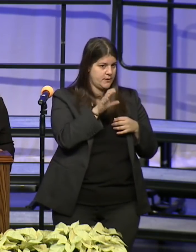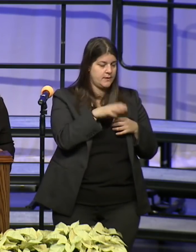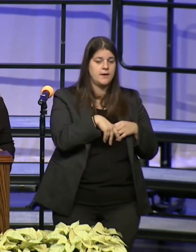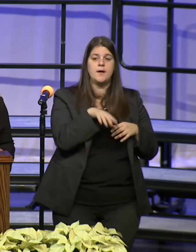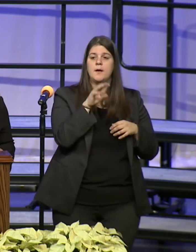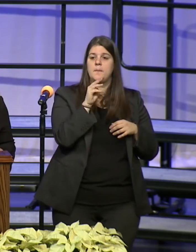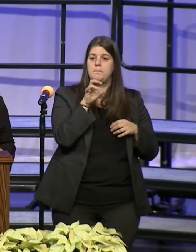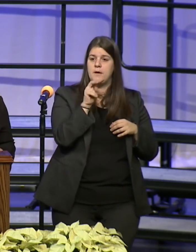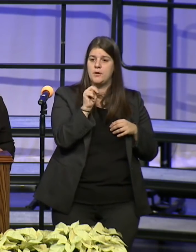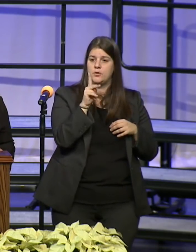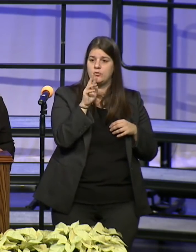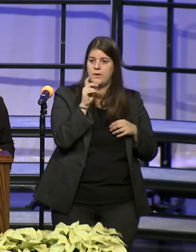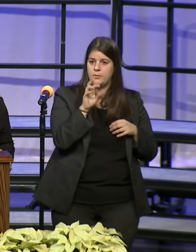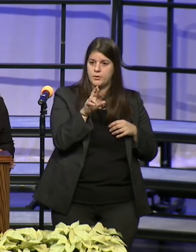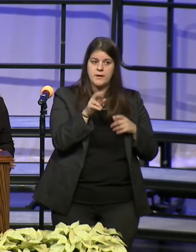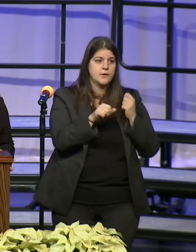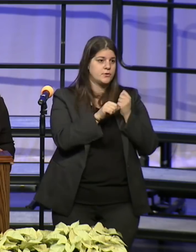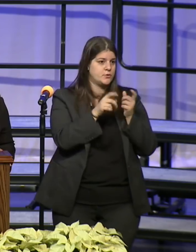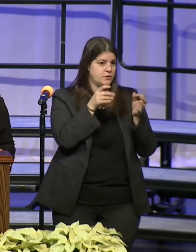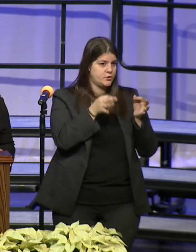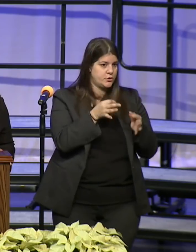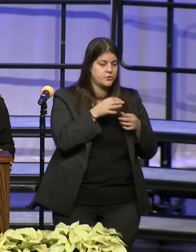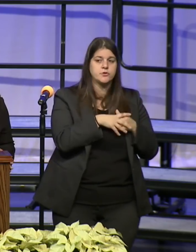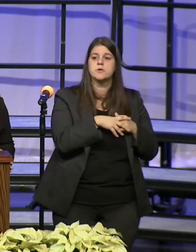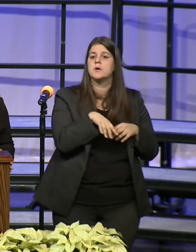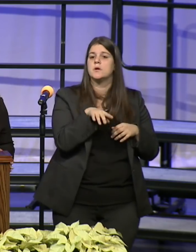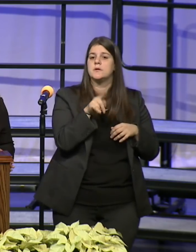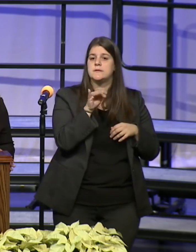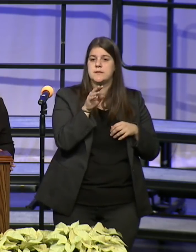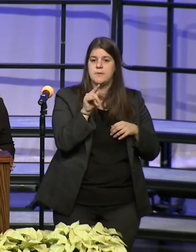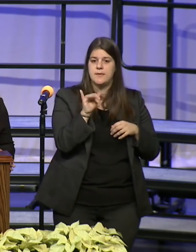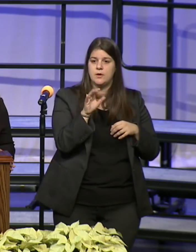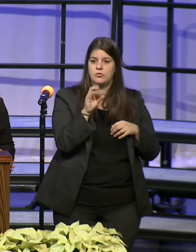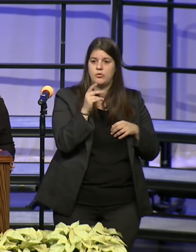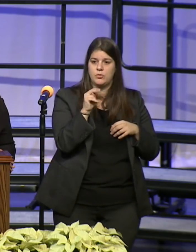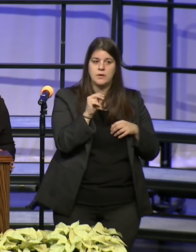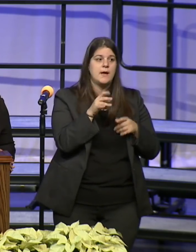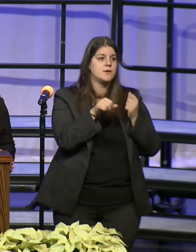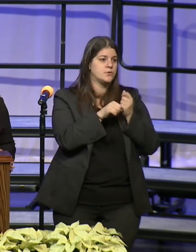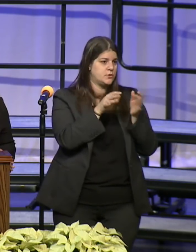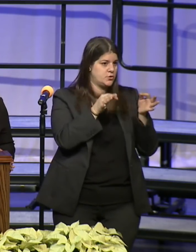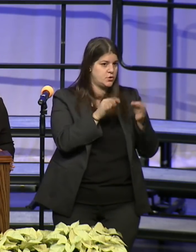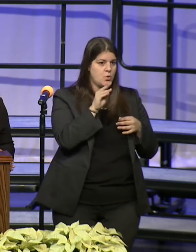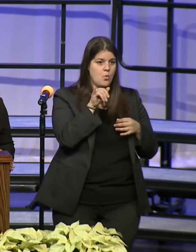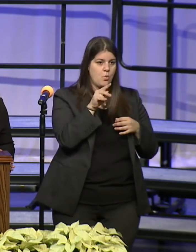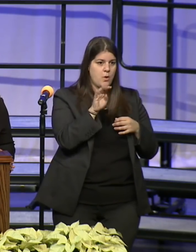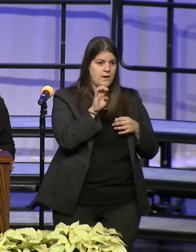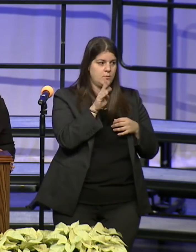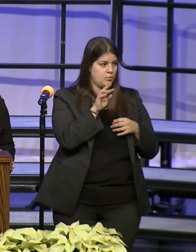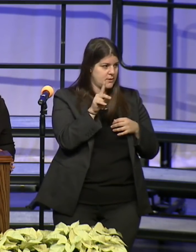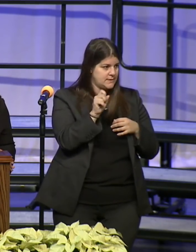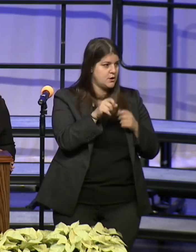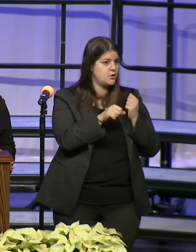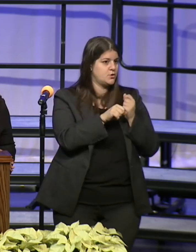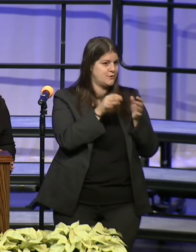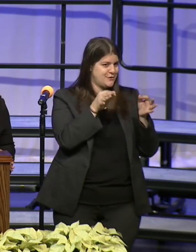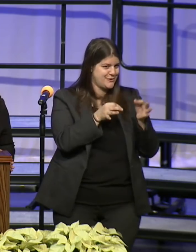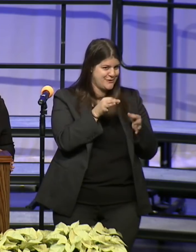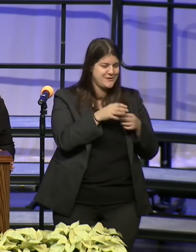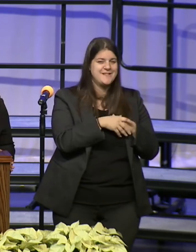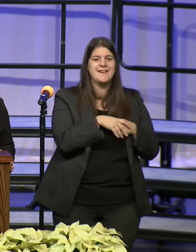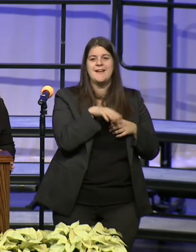Associate Judge, Timothy McCrone, Associate Judge, Wayne Brooks, Associate Judge, Lisa Broughton, Associate